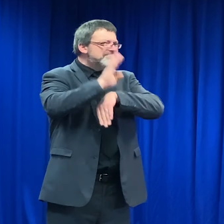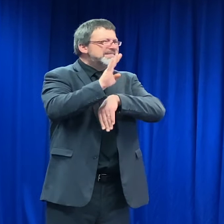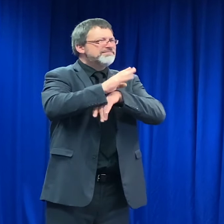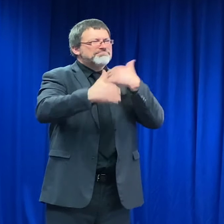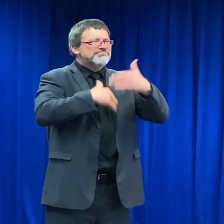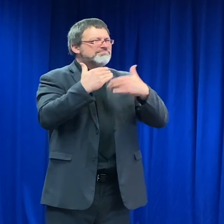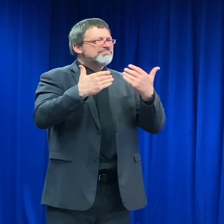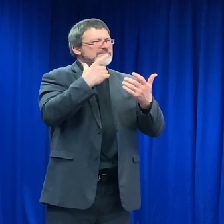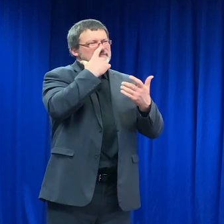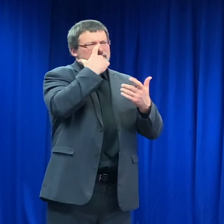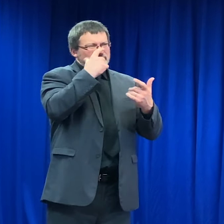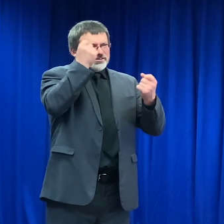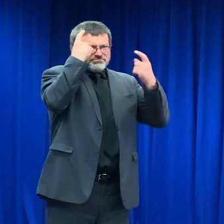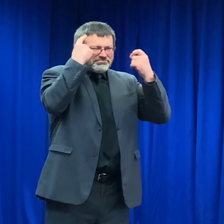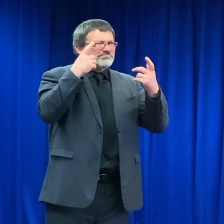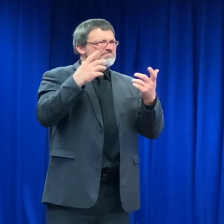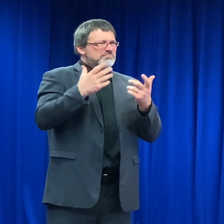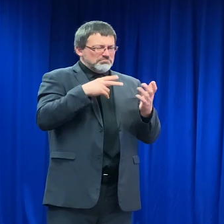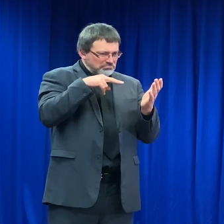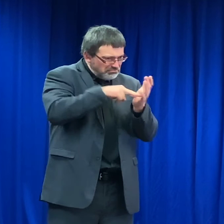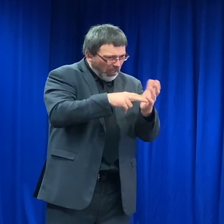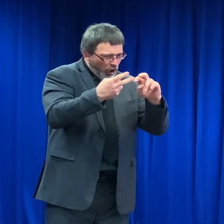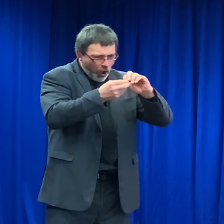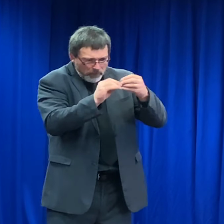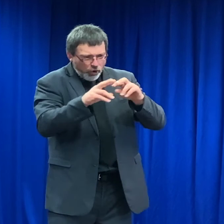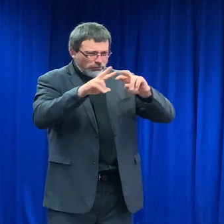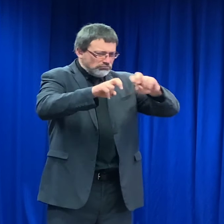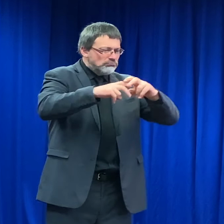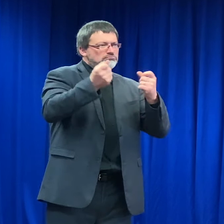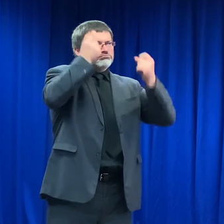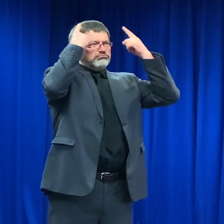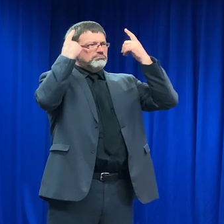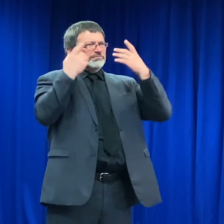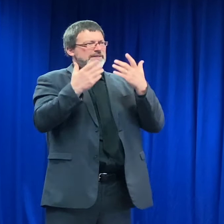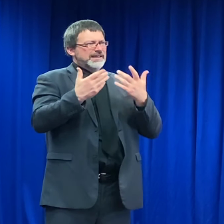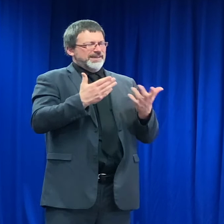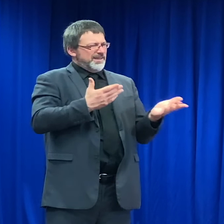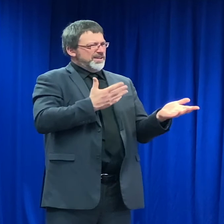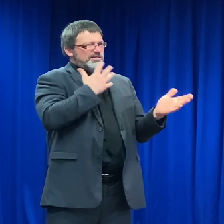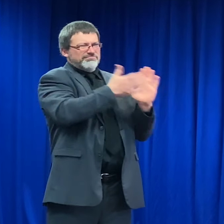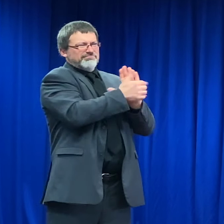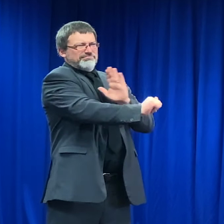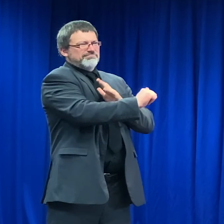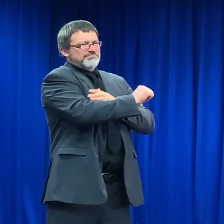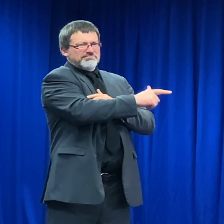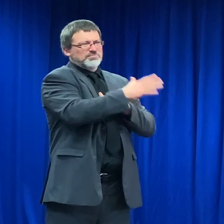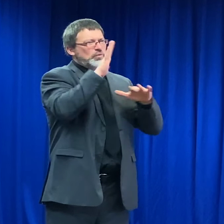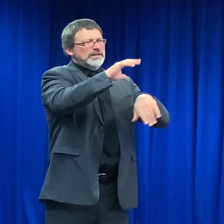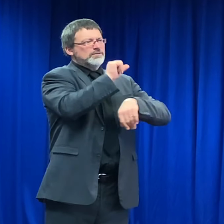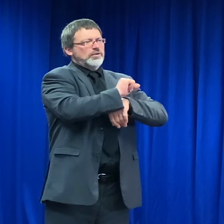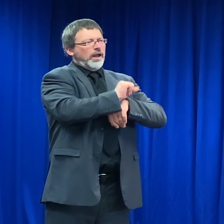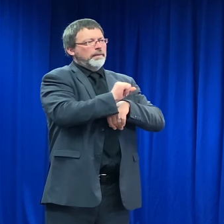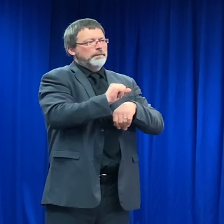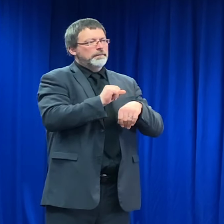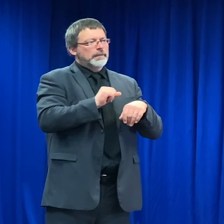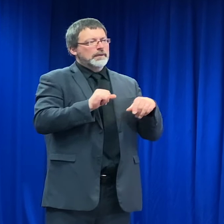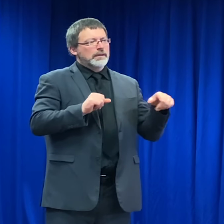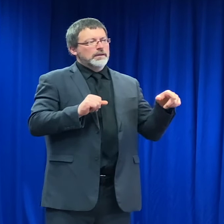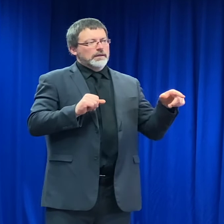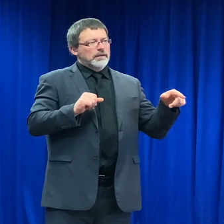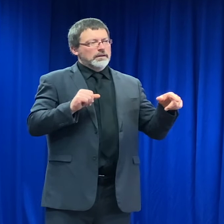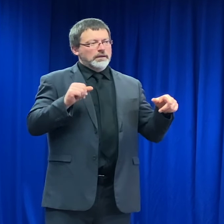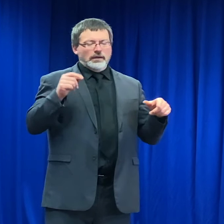He knows how to look at data. He's done a great job with that. I think one of the comments was he's lived in a variety of communities, as if